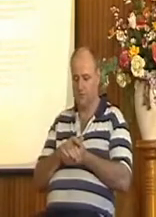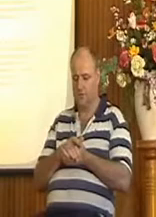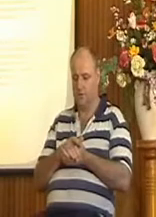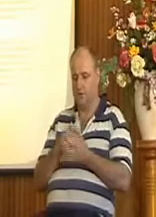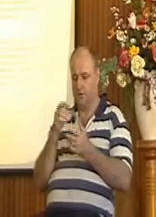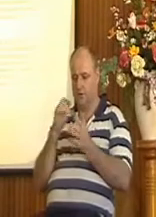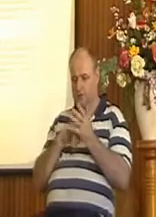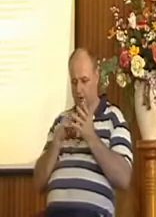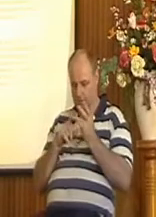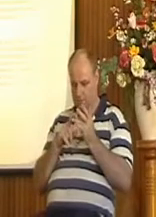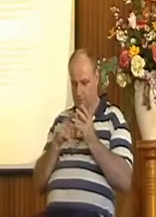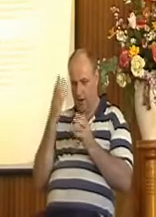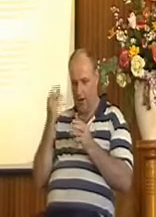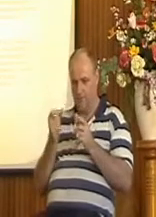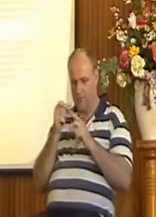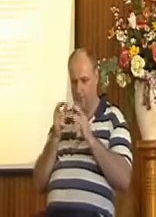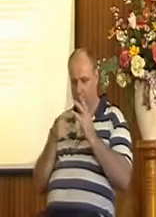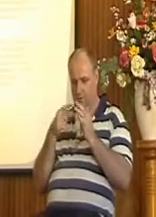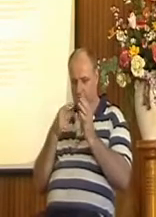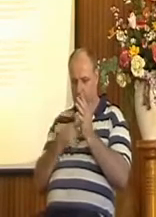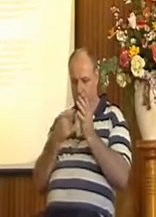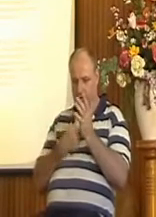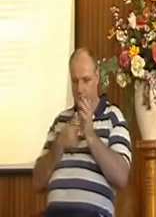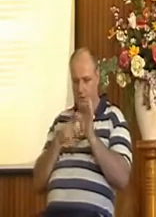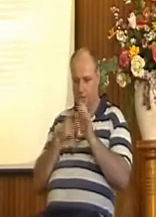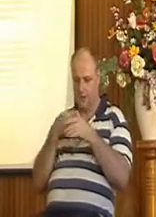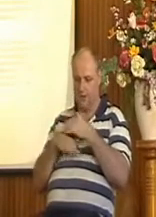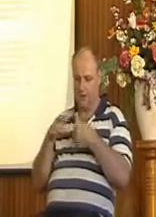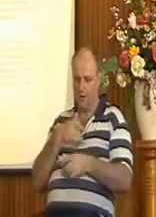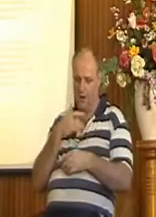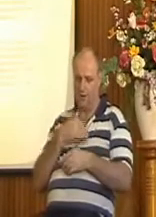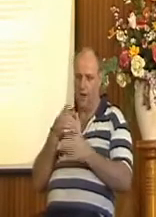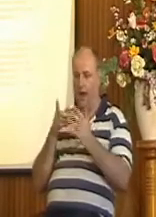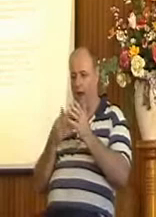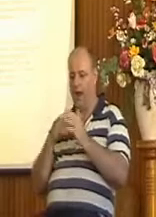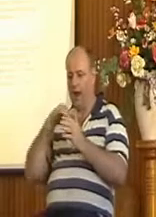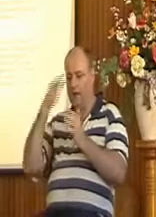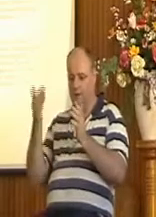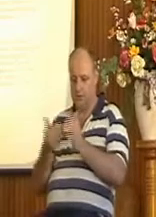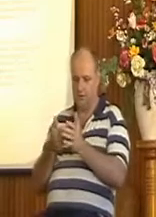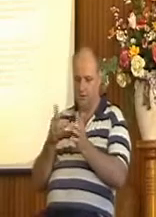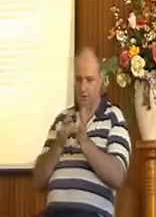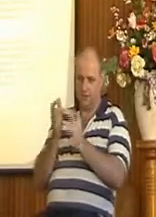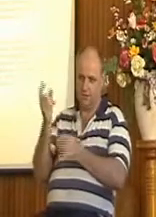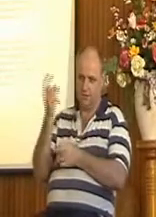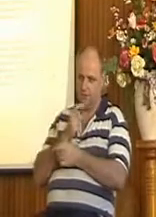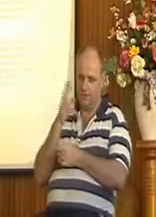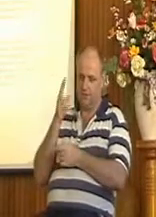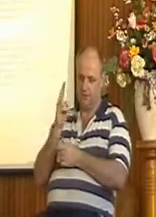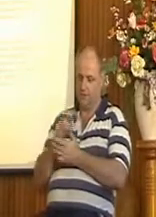Christ. Then the last movement has to do with caring Christian